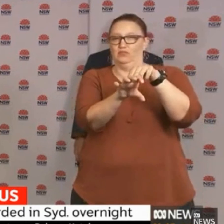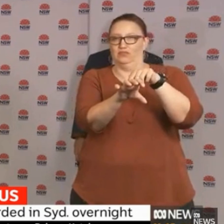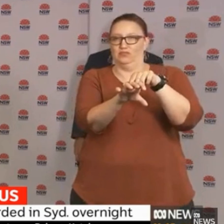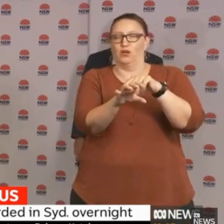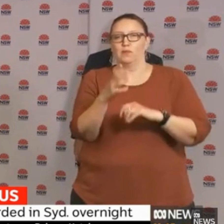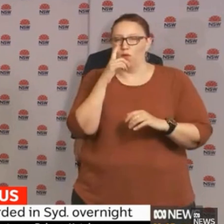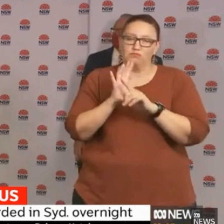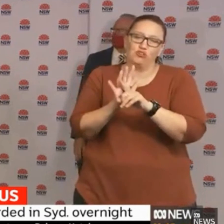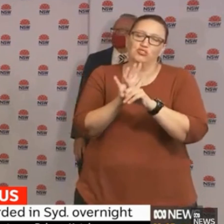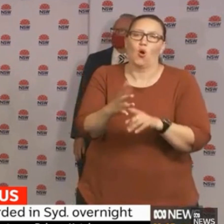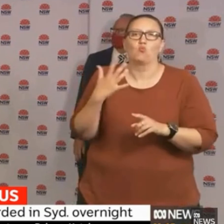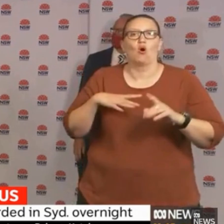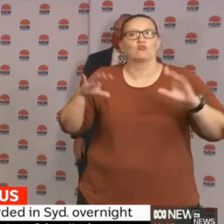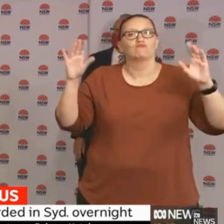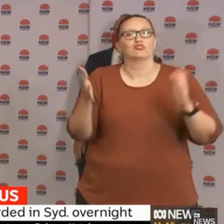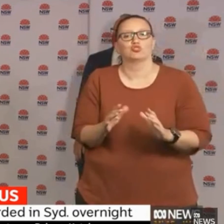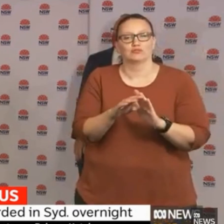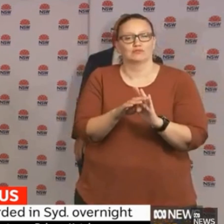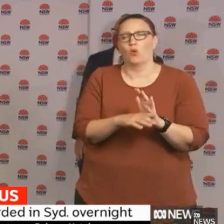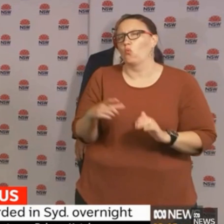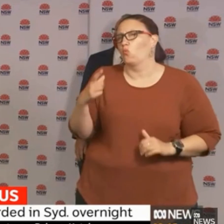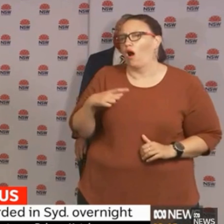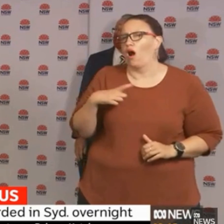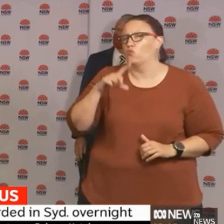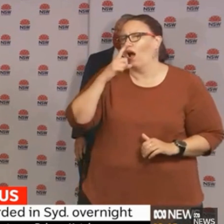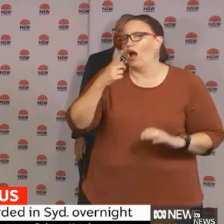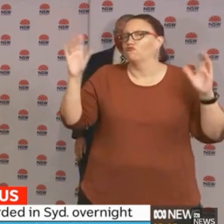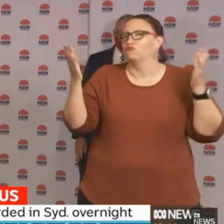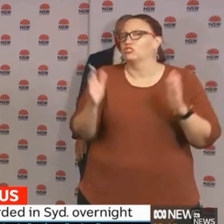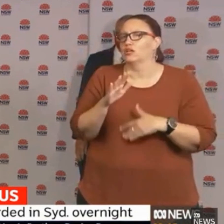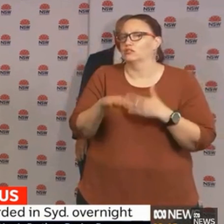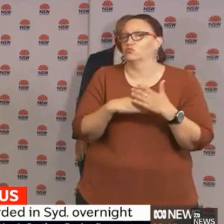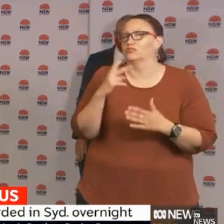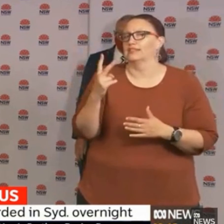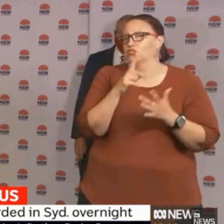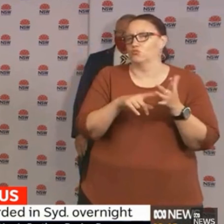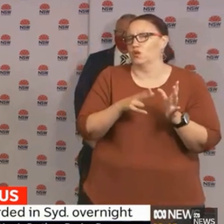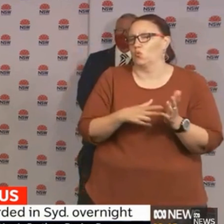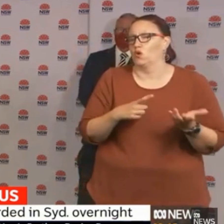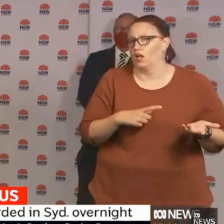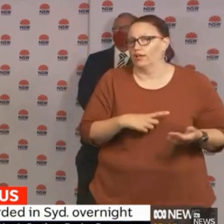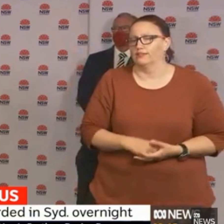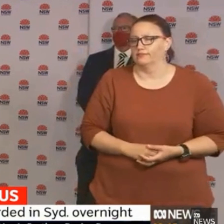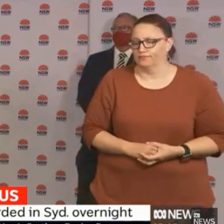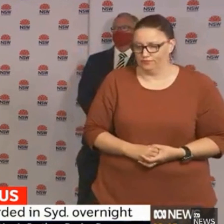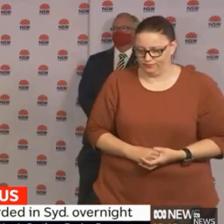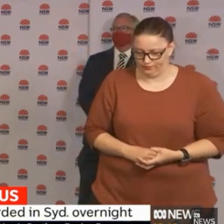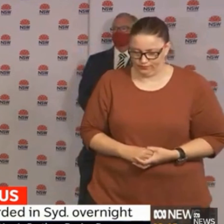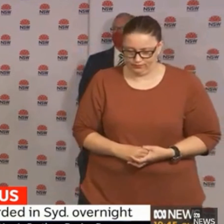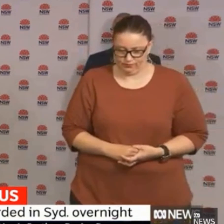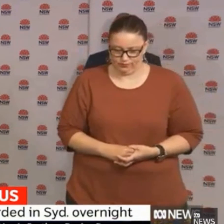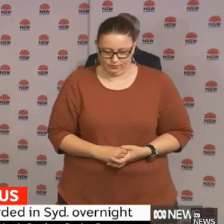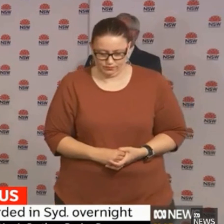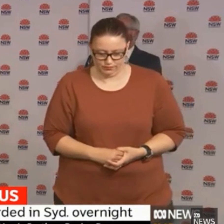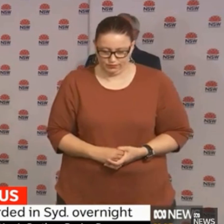pressure to ease those restrictions. Can you explain why you can't ease them or won't look at it till January the 2nd? We are pushing to